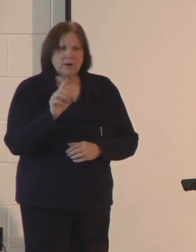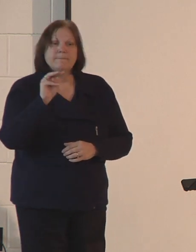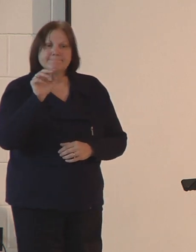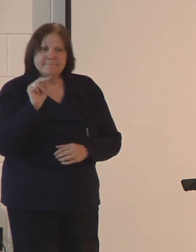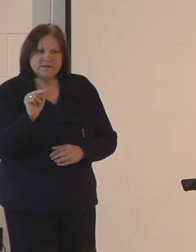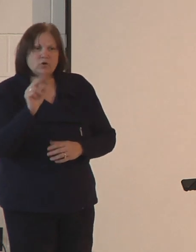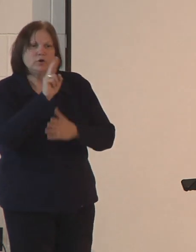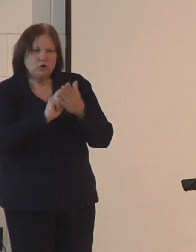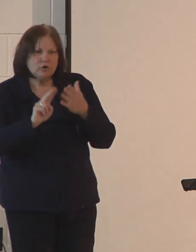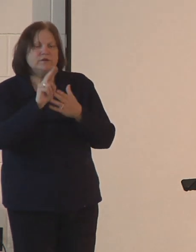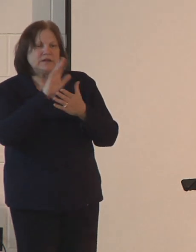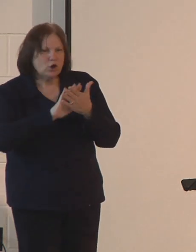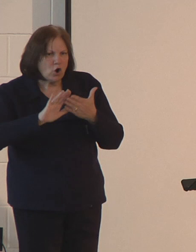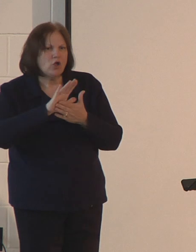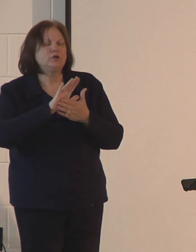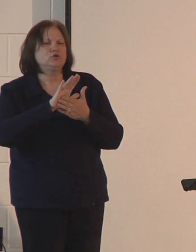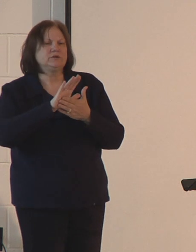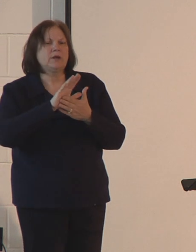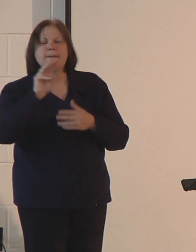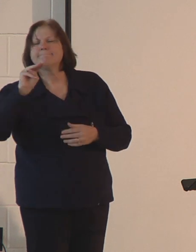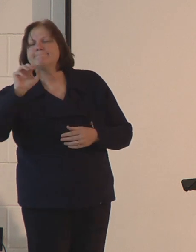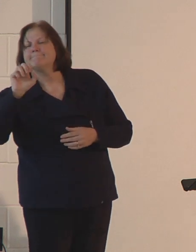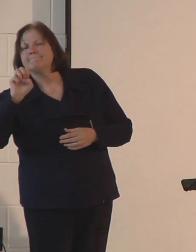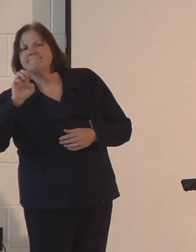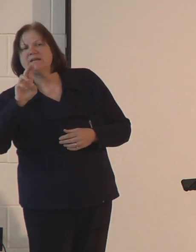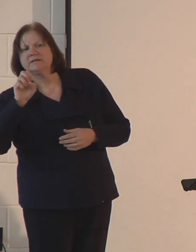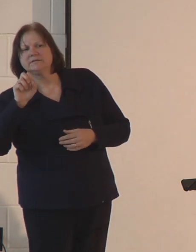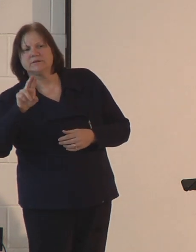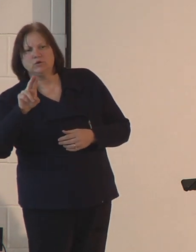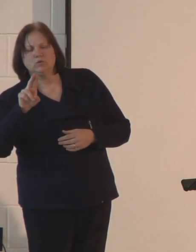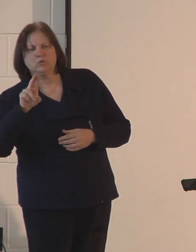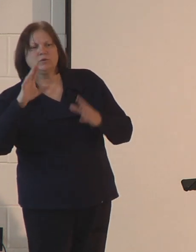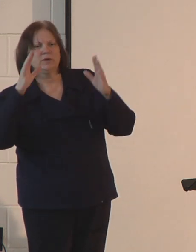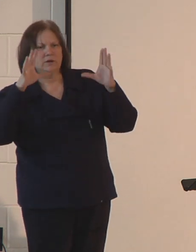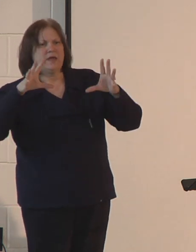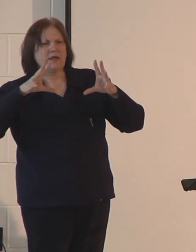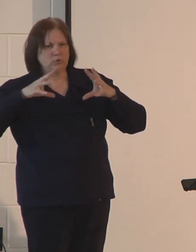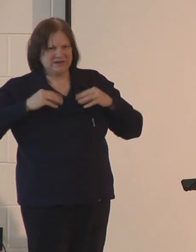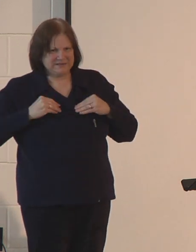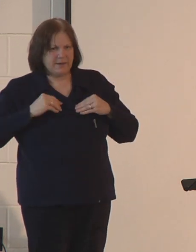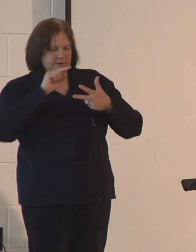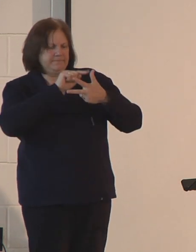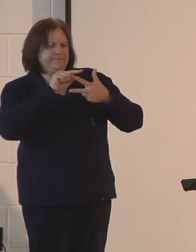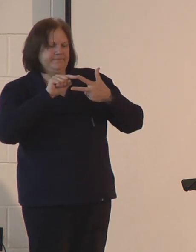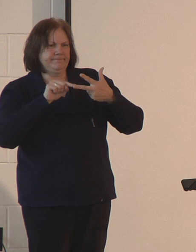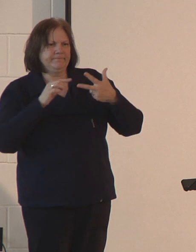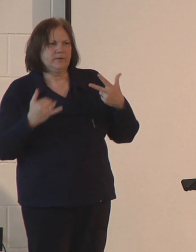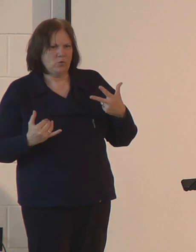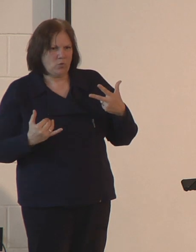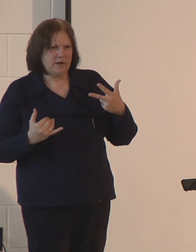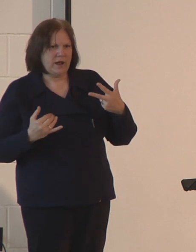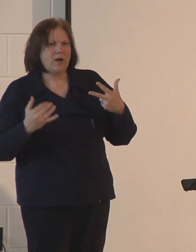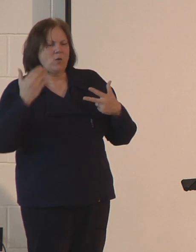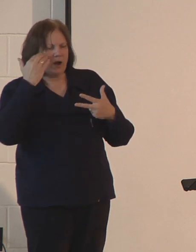Minnesota University and Colleges, the MINSCU, they are expect to accept the SEALs. Right now, I